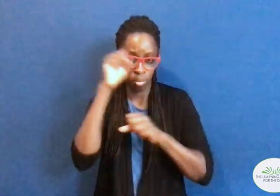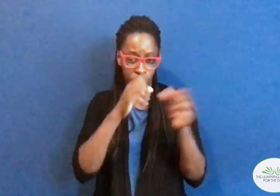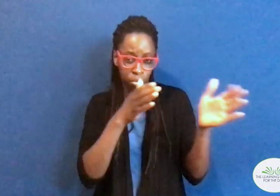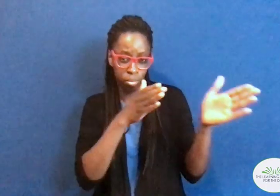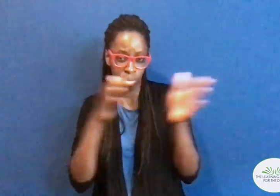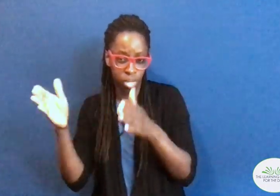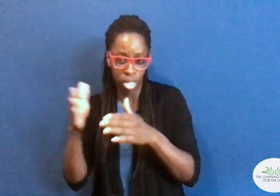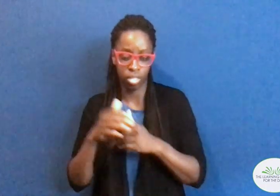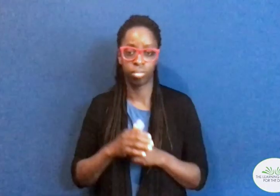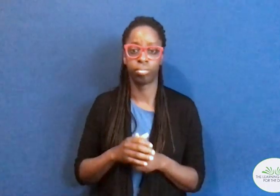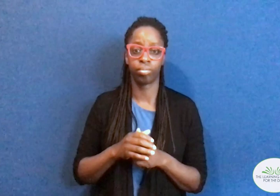inclusion.